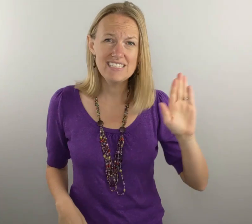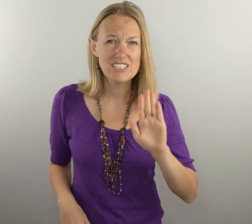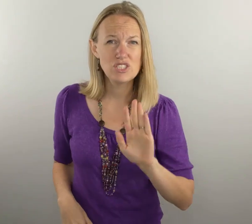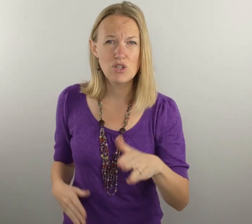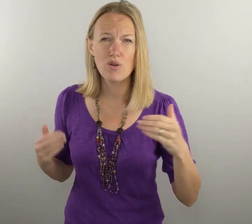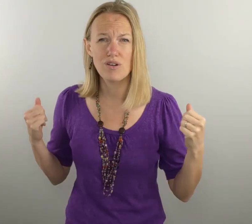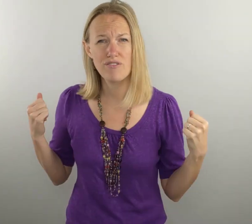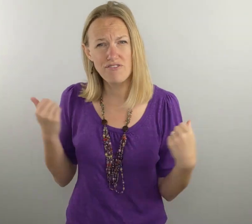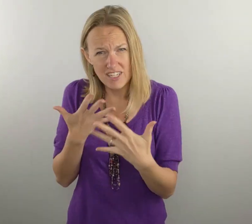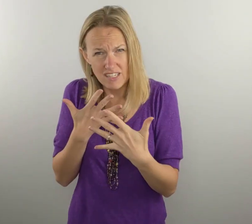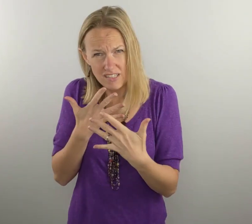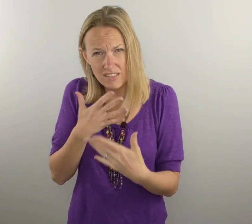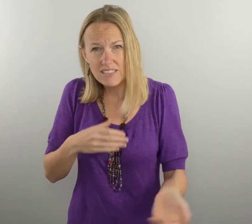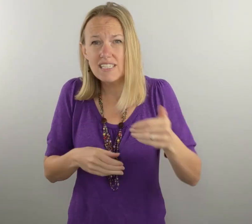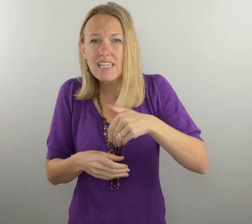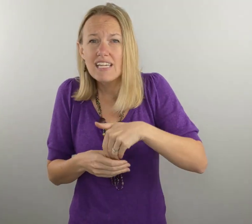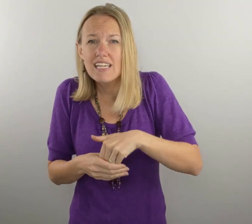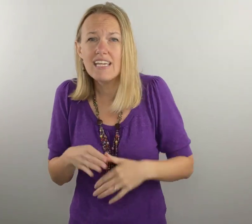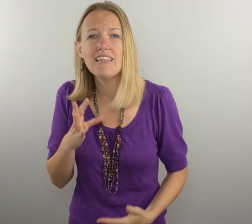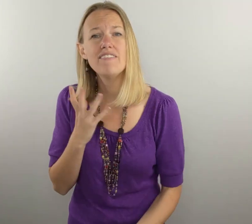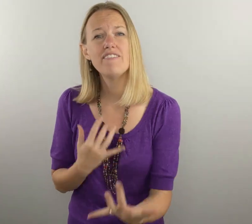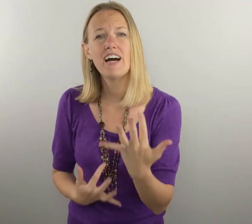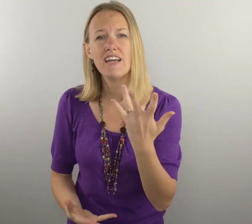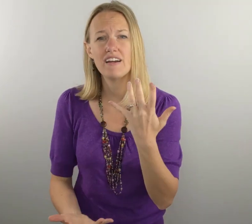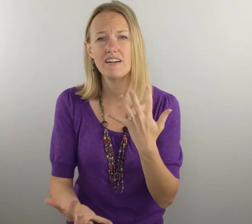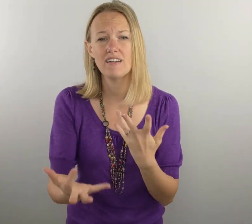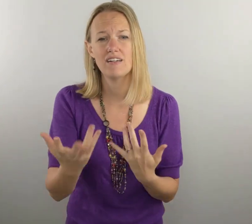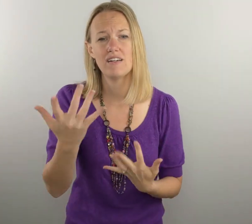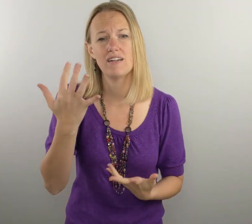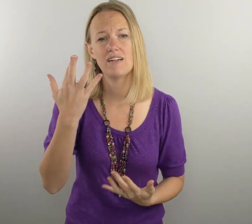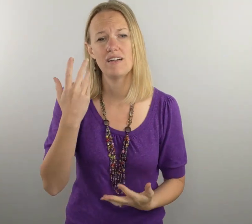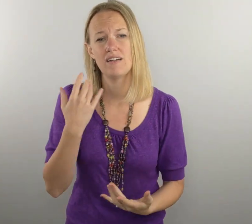cast your fears in the fire.